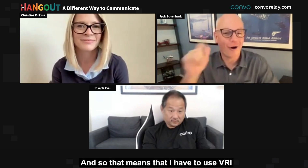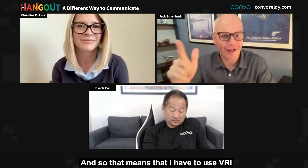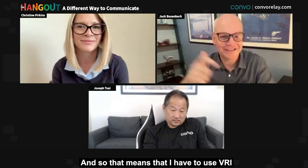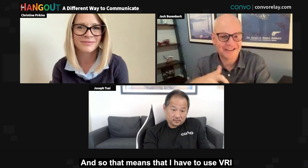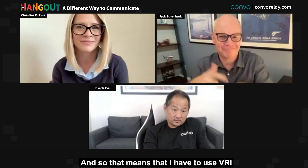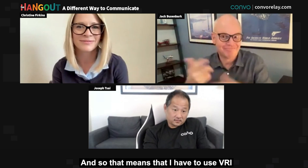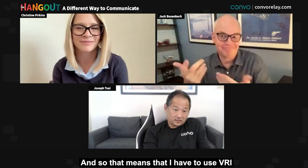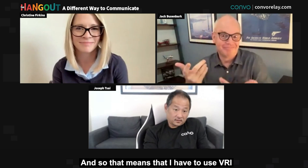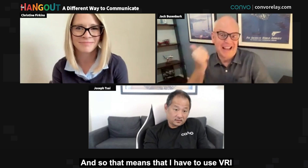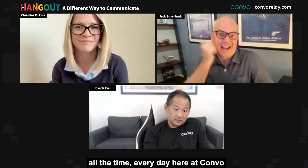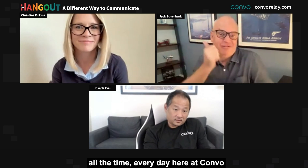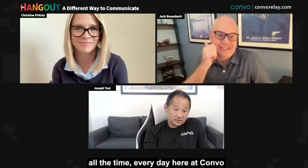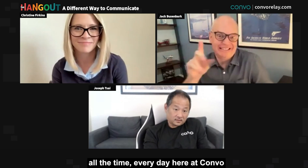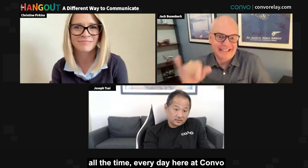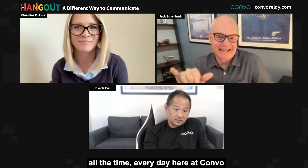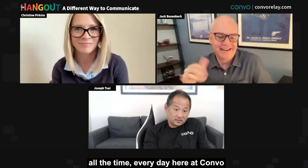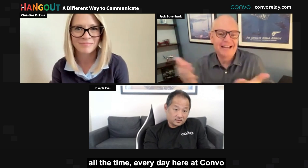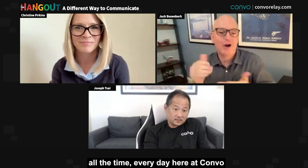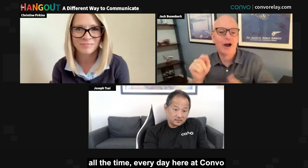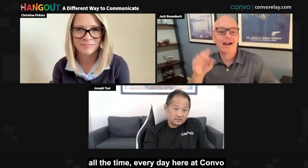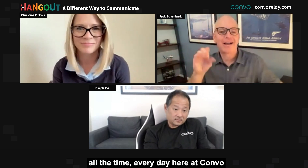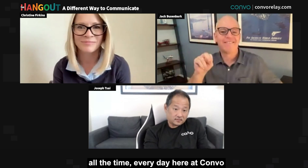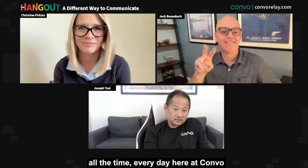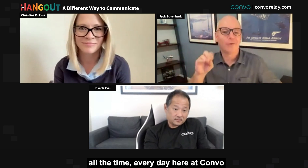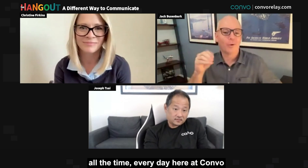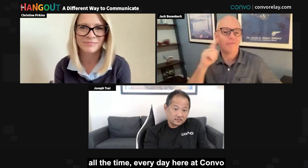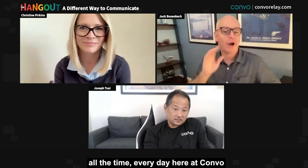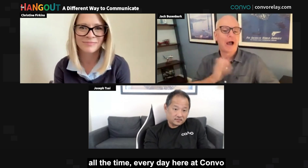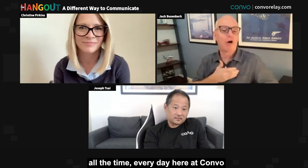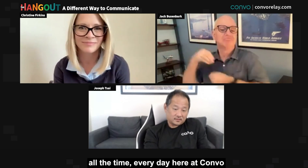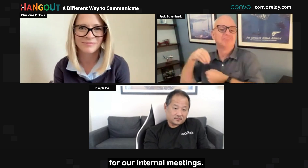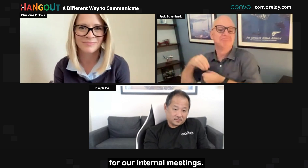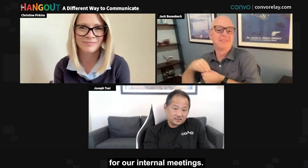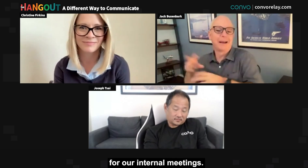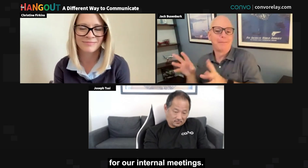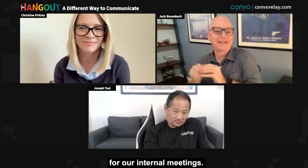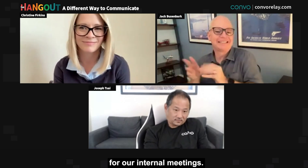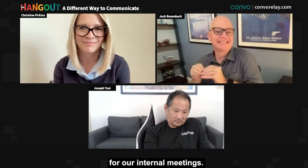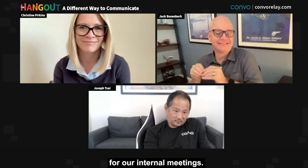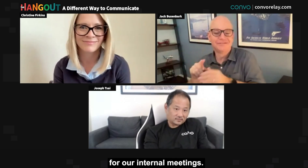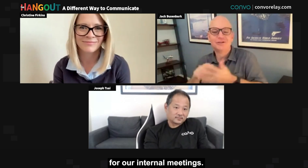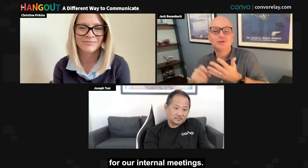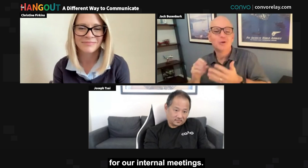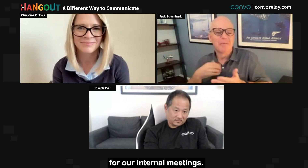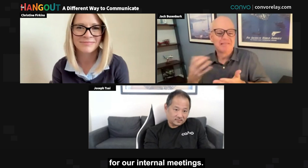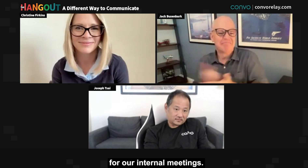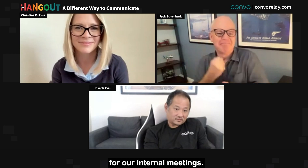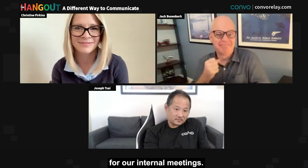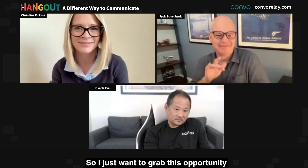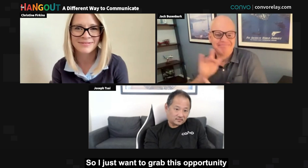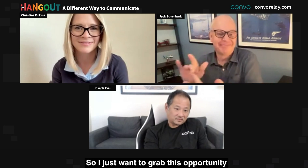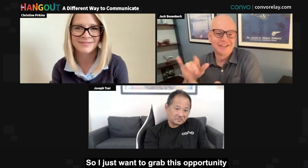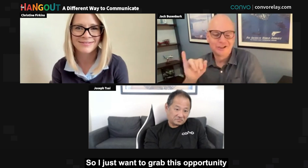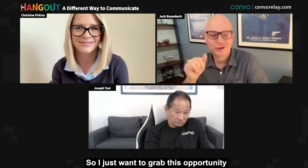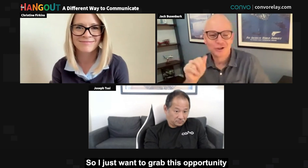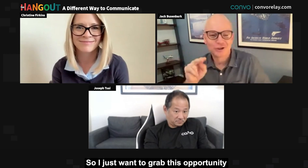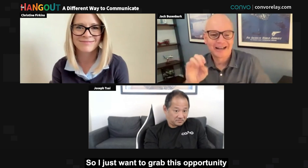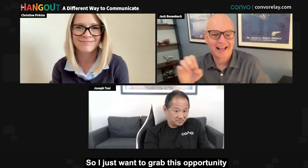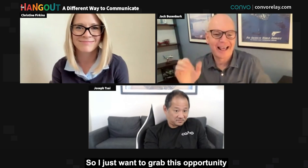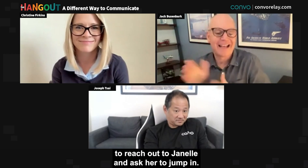have to use VRI all the time, every day, here at Convo for our internal meetings. So I just want to grab this opportunity and